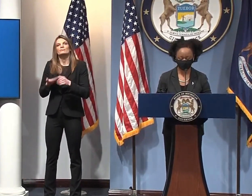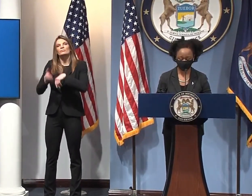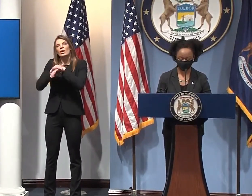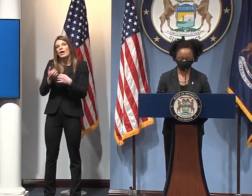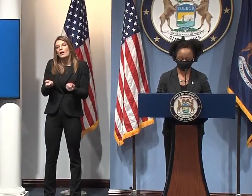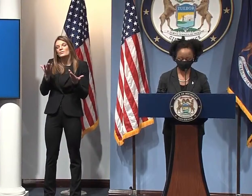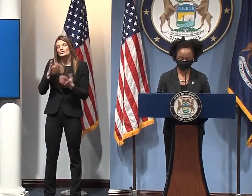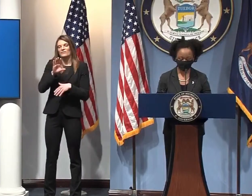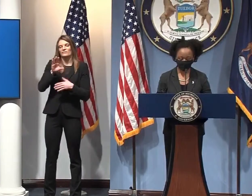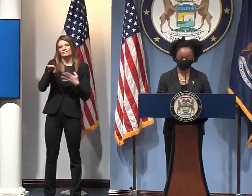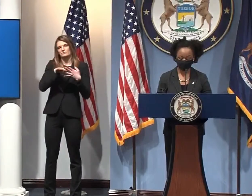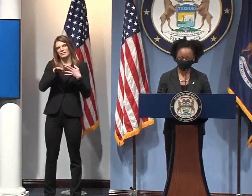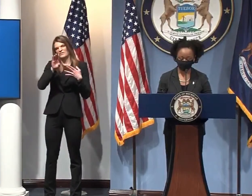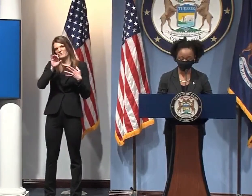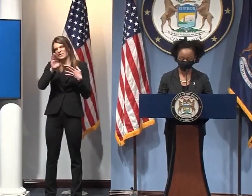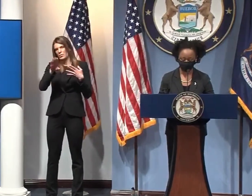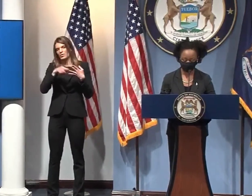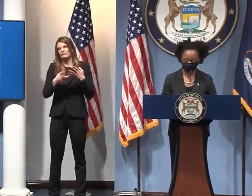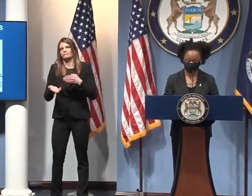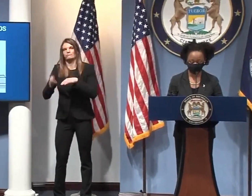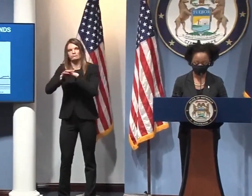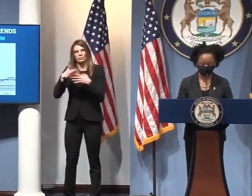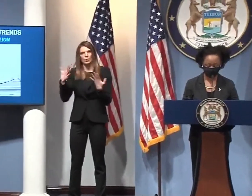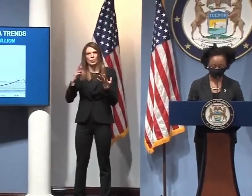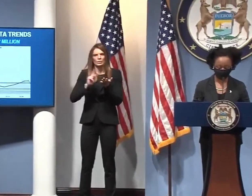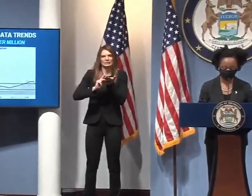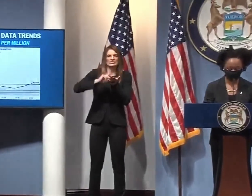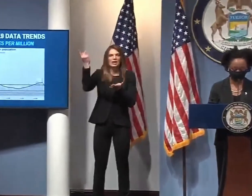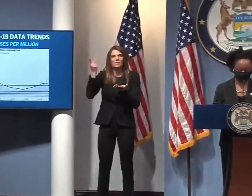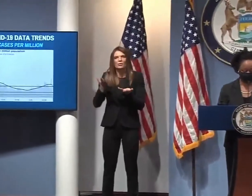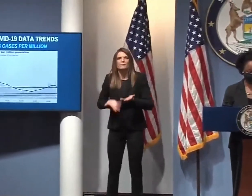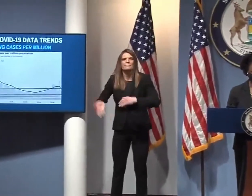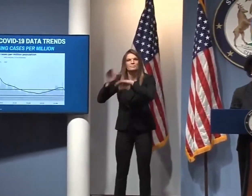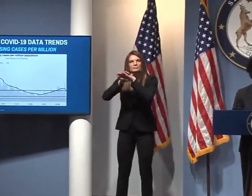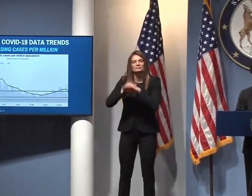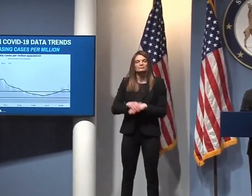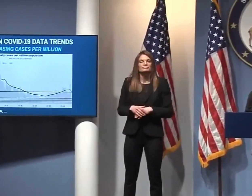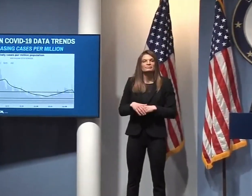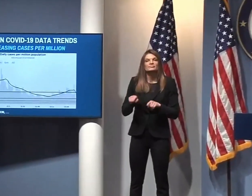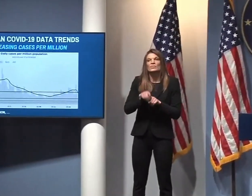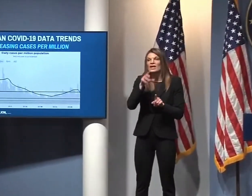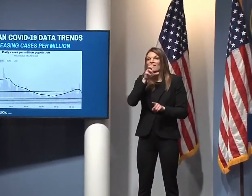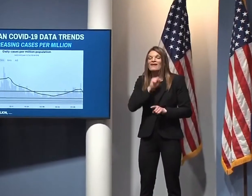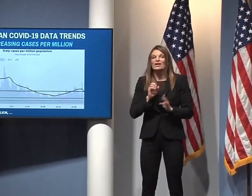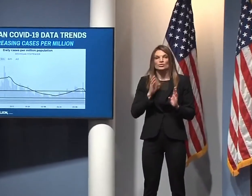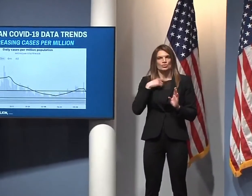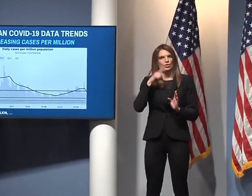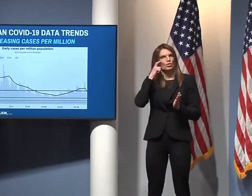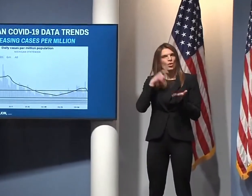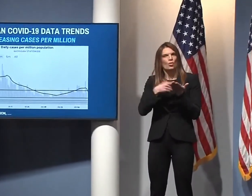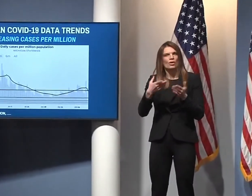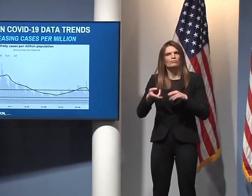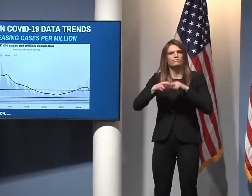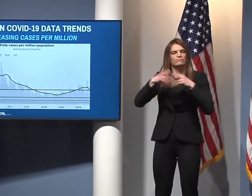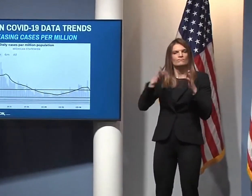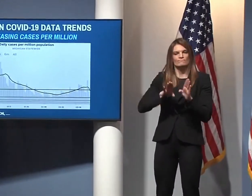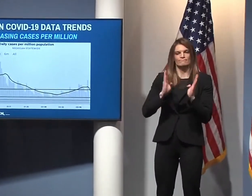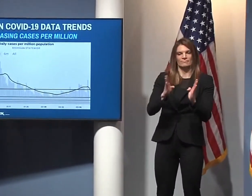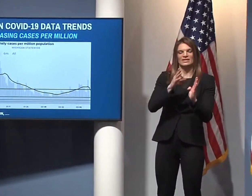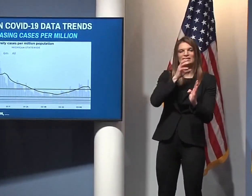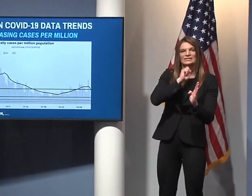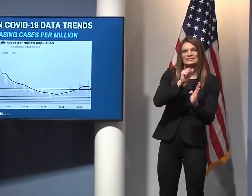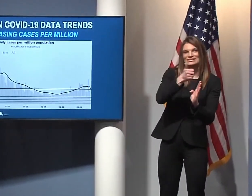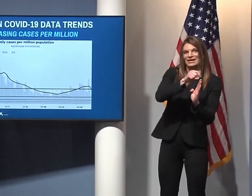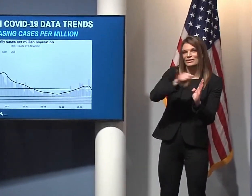since mid-February, and cases are increasing in all age groups, but the 10 to 19-year-old age group has seen